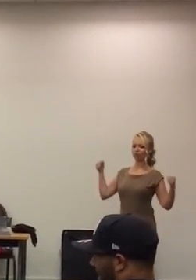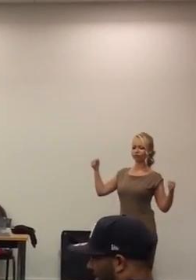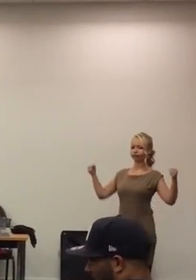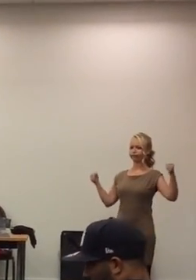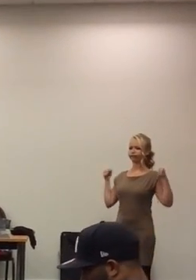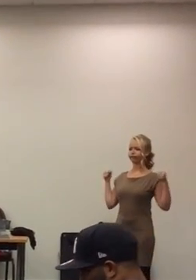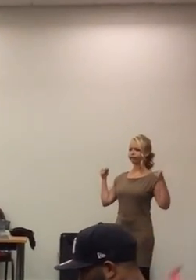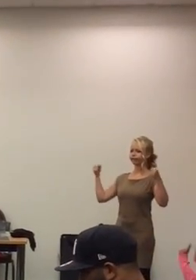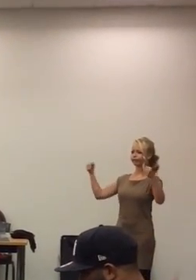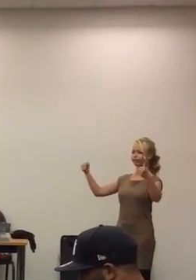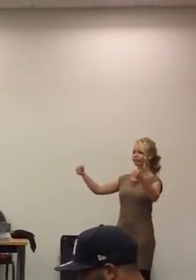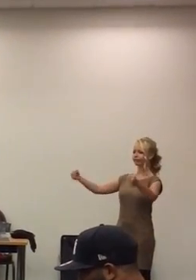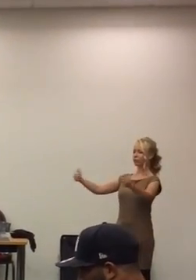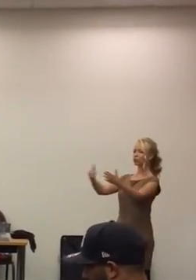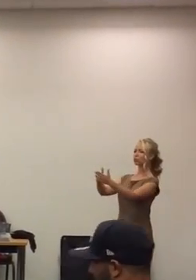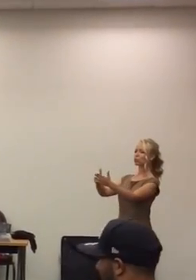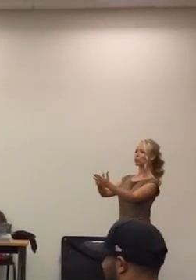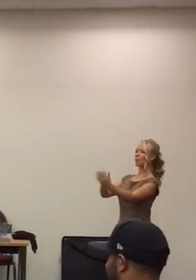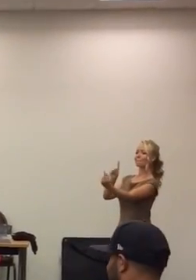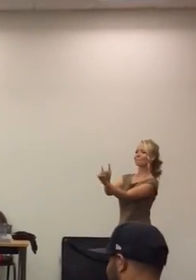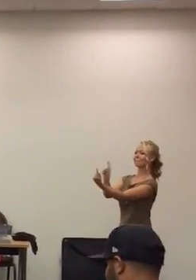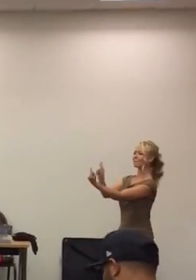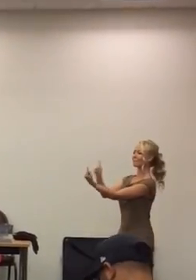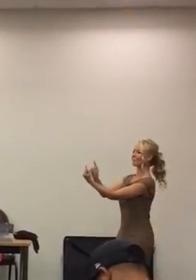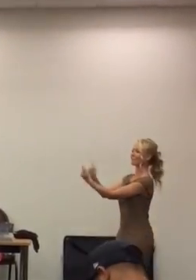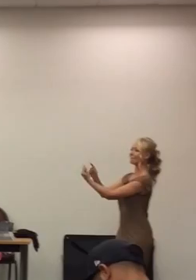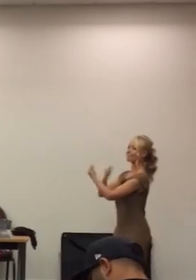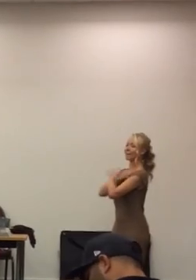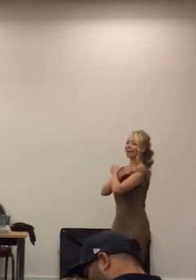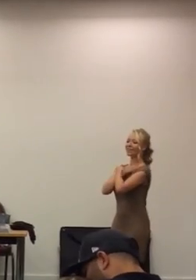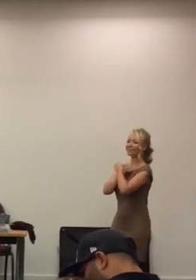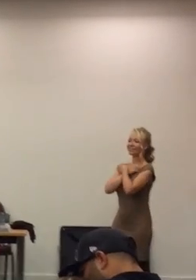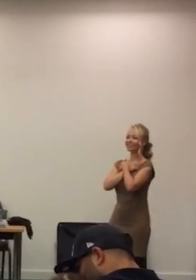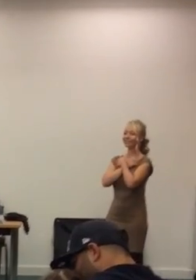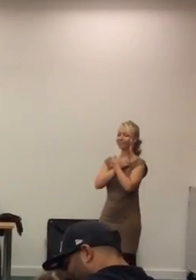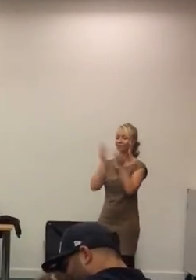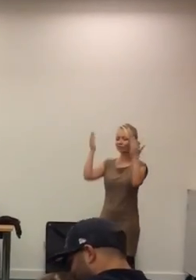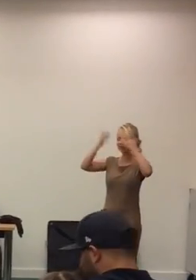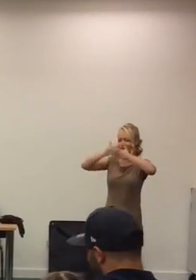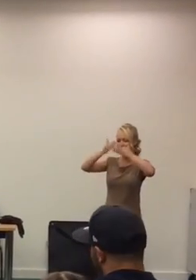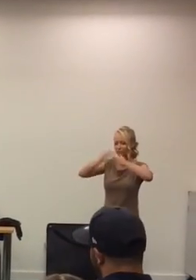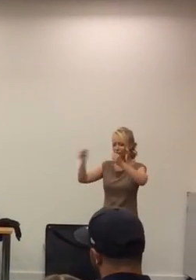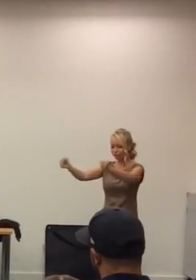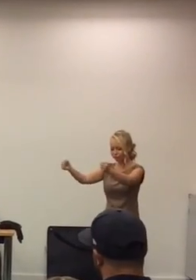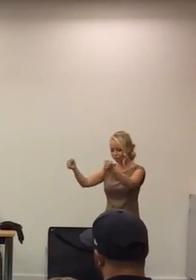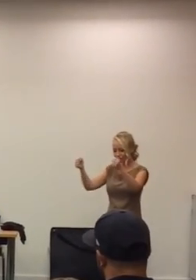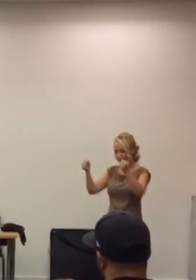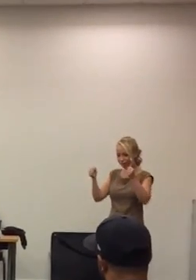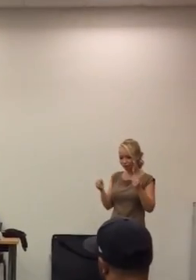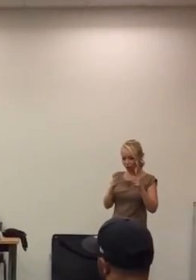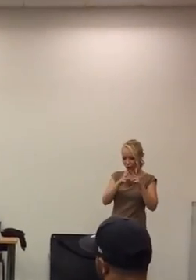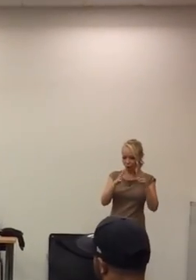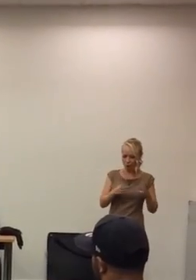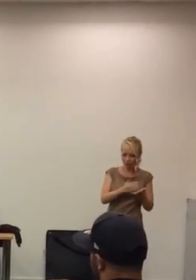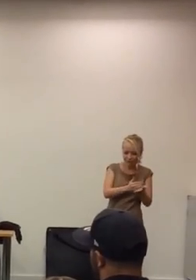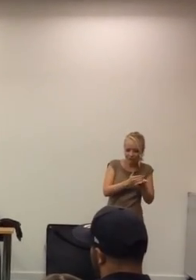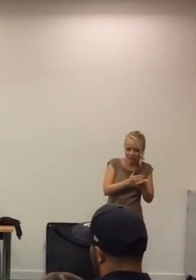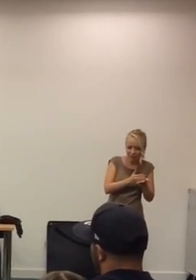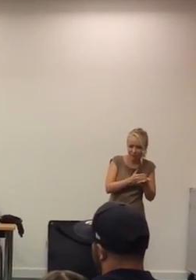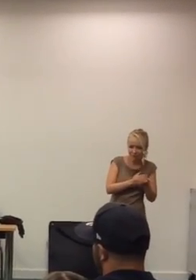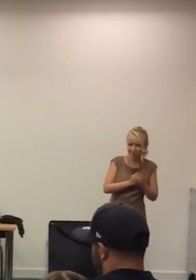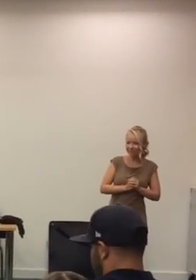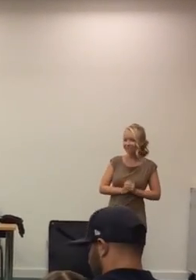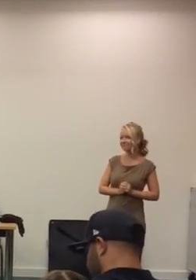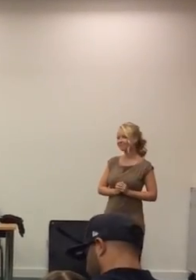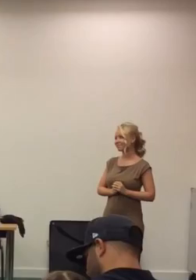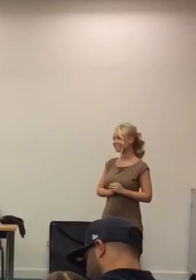would take them to meet with other bears. And in the evening, she would bring the bears safely back